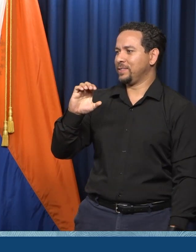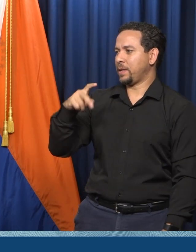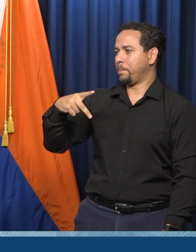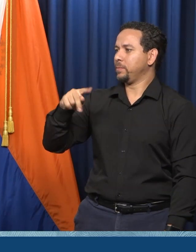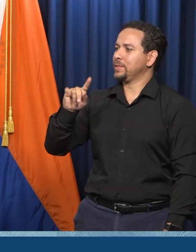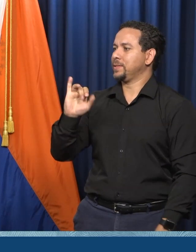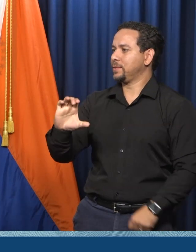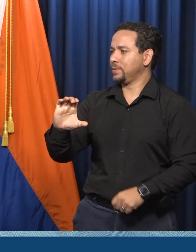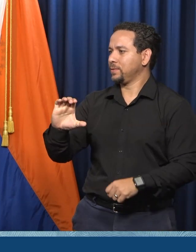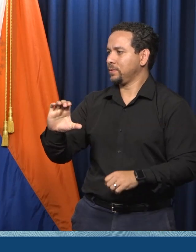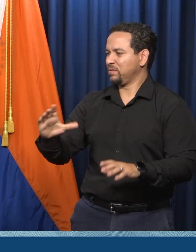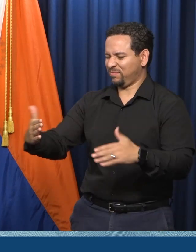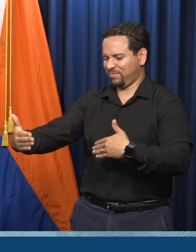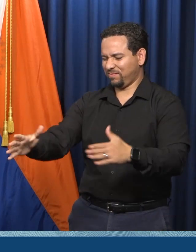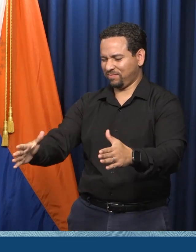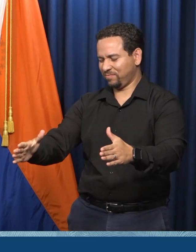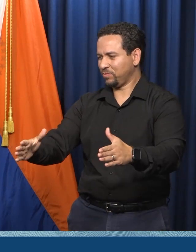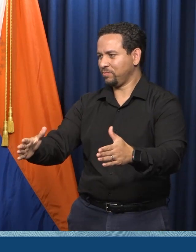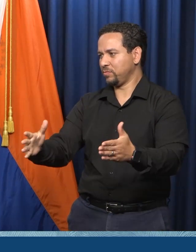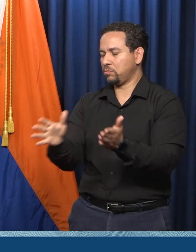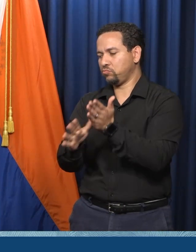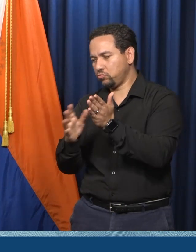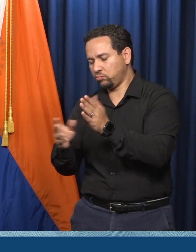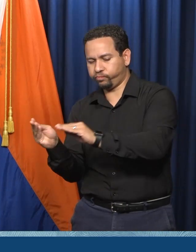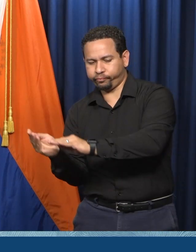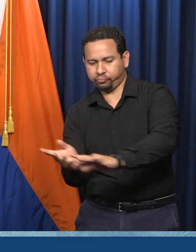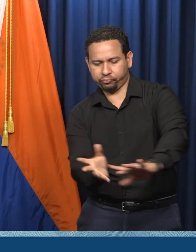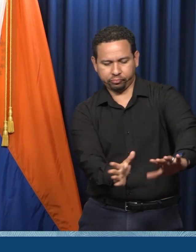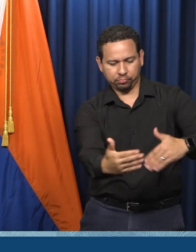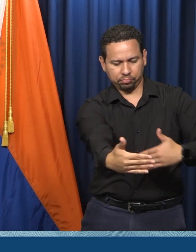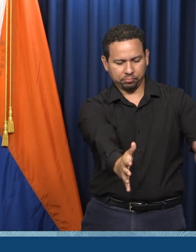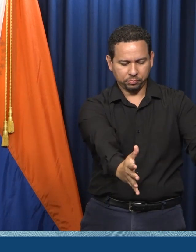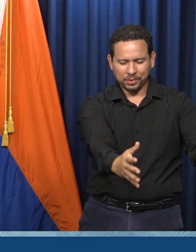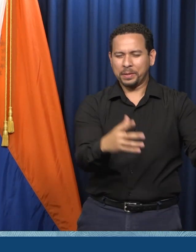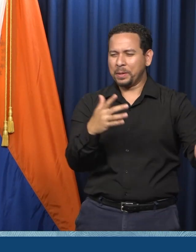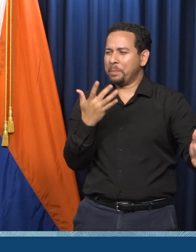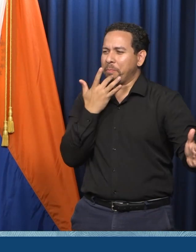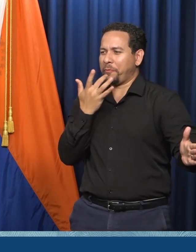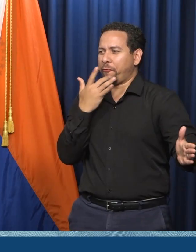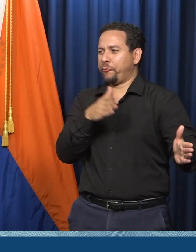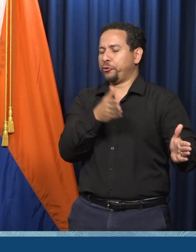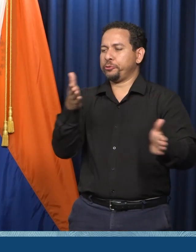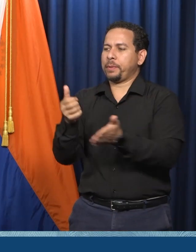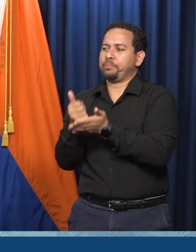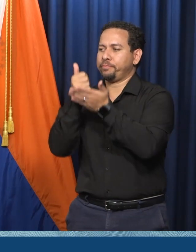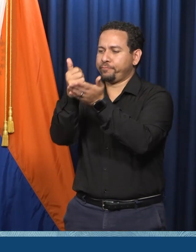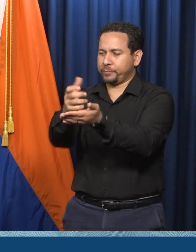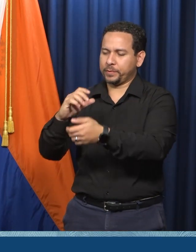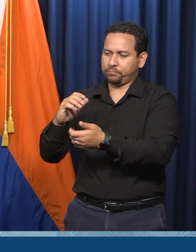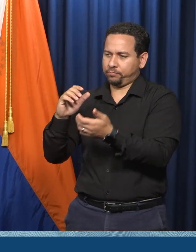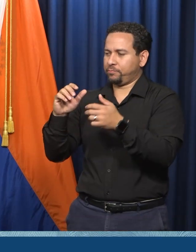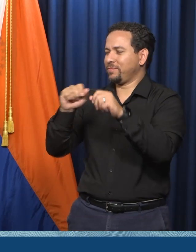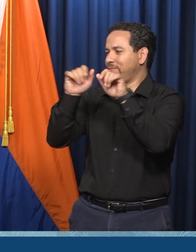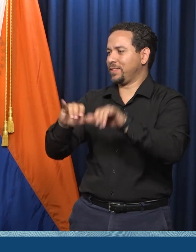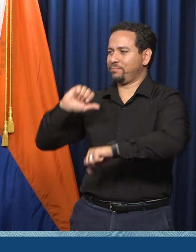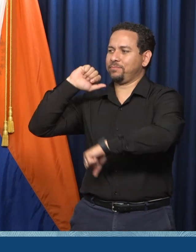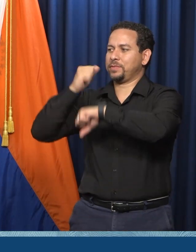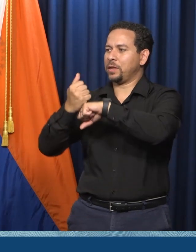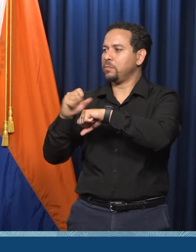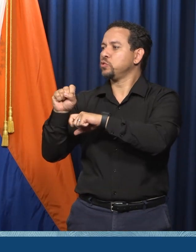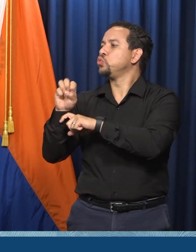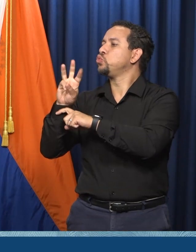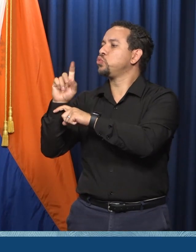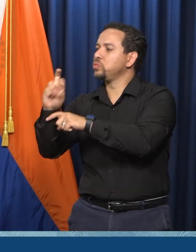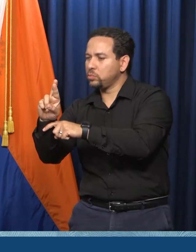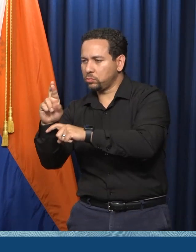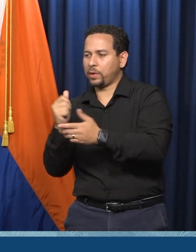to, especially being in the New York City watershed, we want to be able to put in these systems and sewer facilities